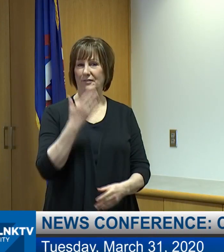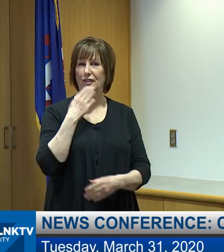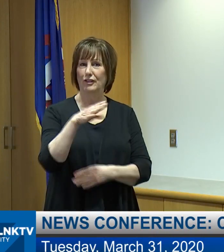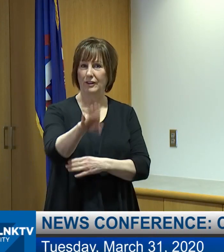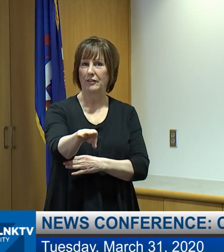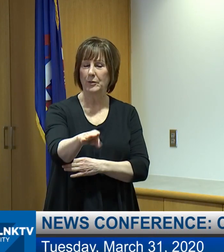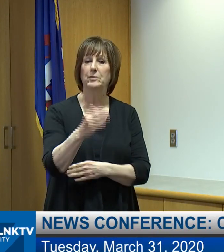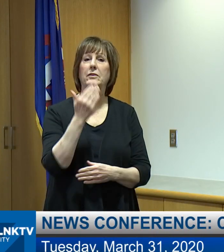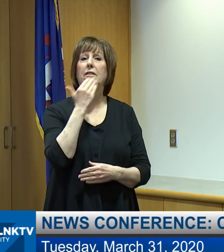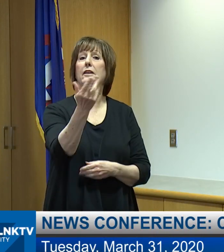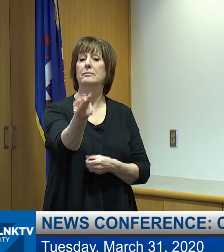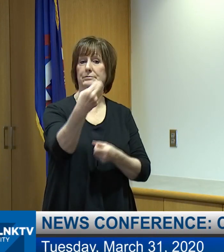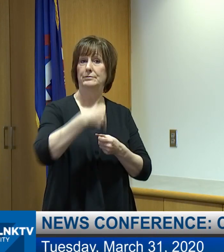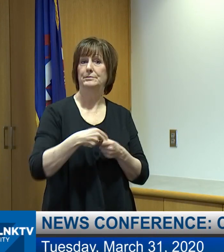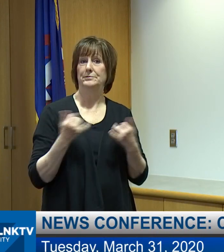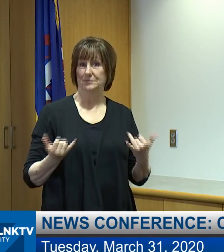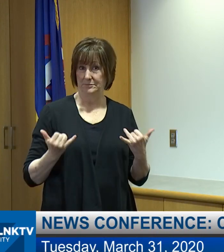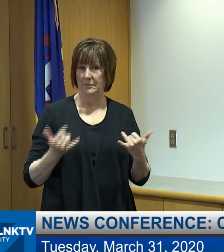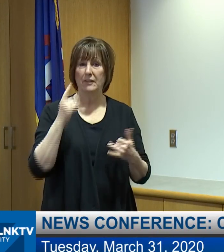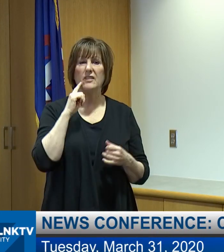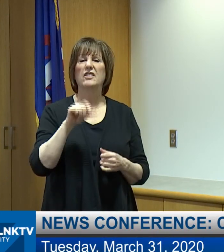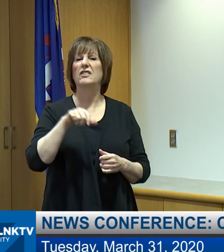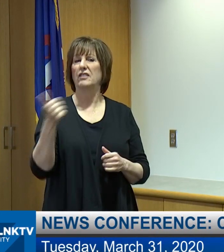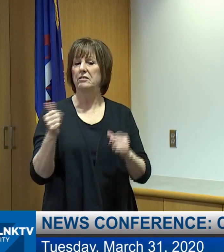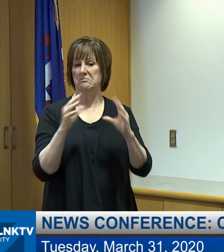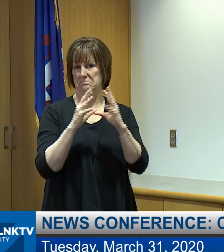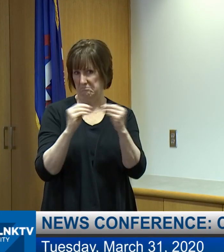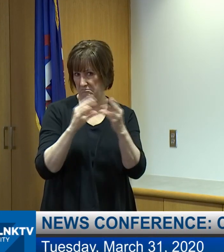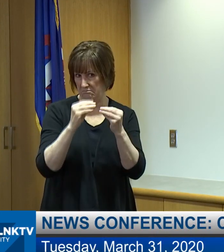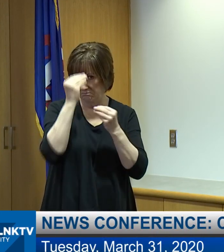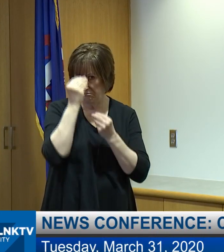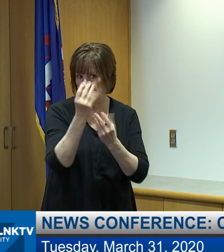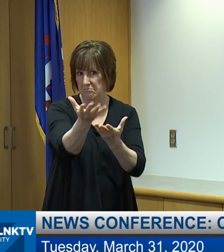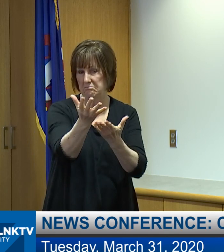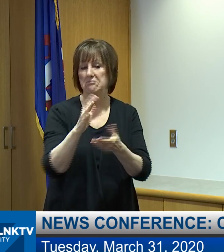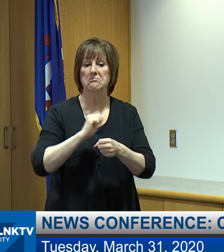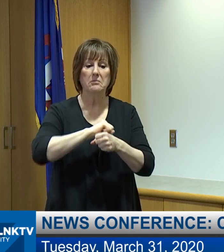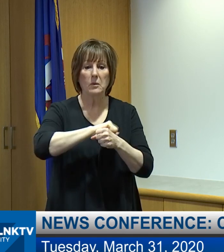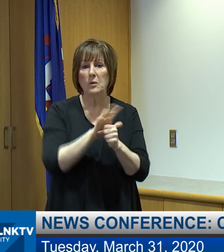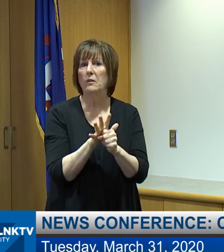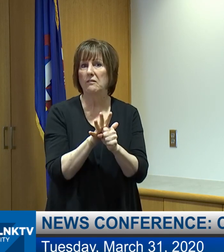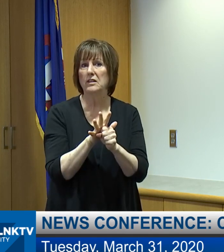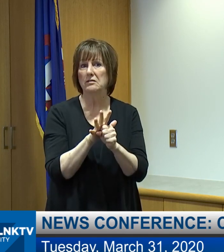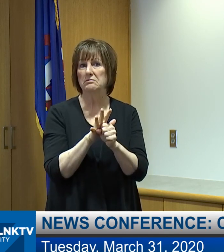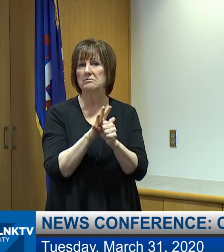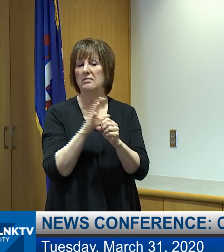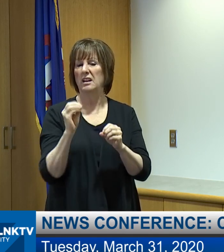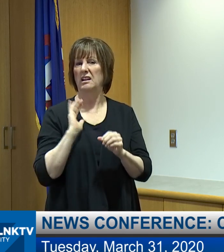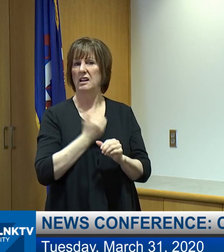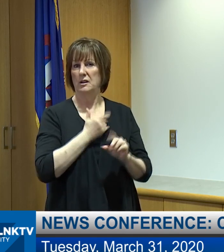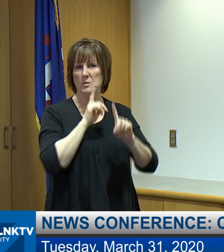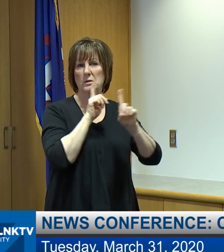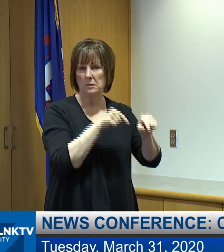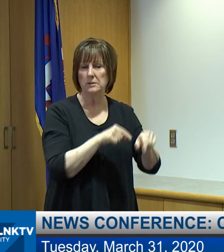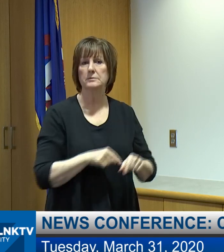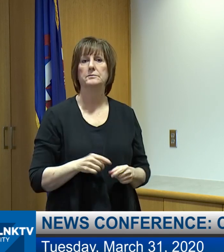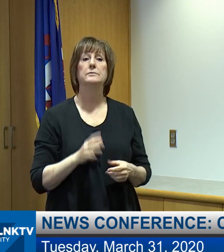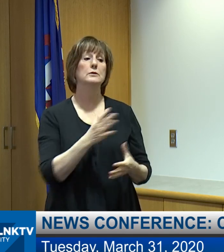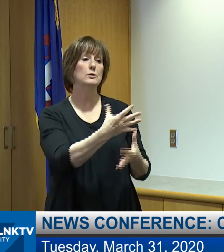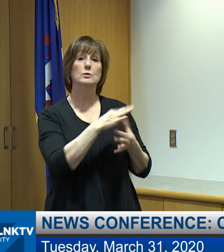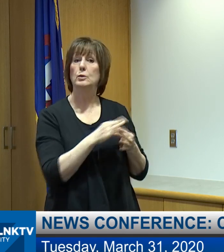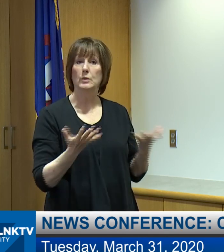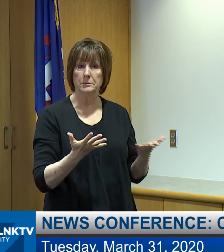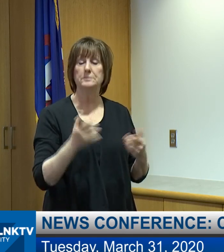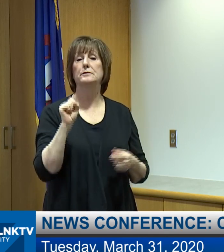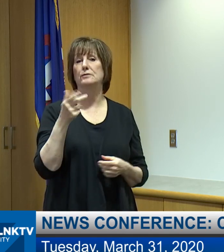Good afternoon, and thank you for joining us for another community briefing on COVID-19 and Lincoln's response. Joining me once again is interpreter